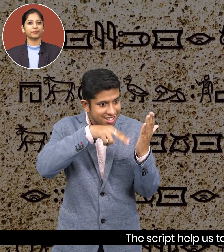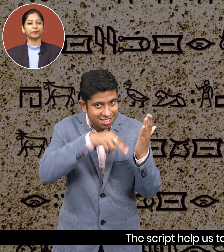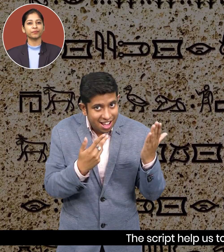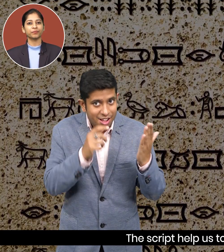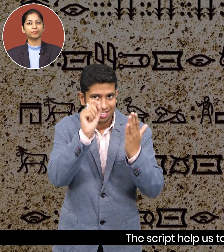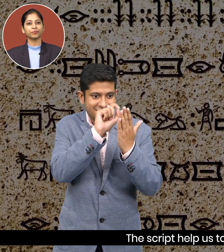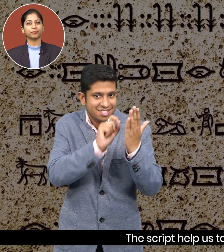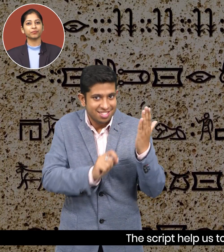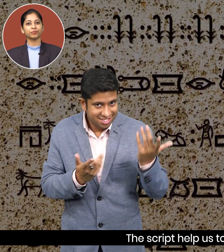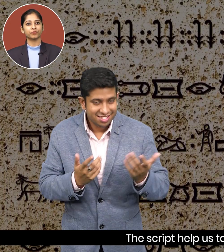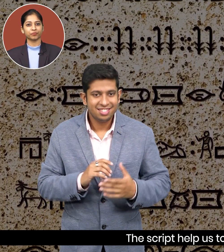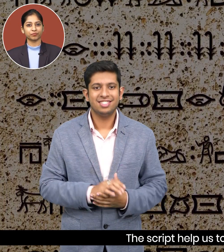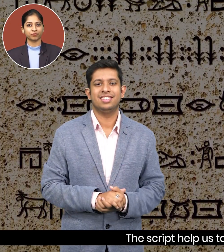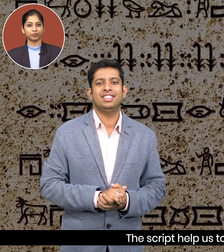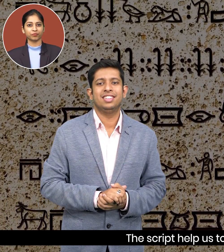write.